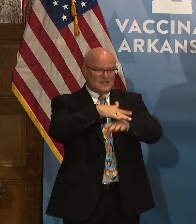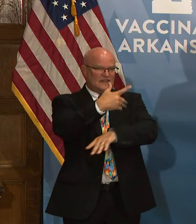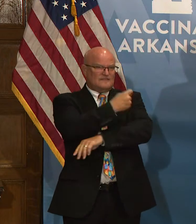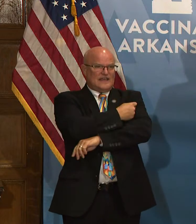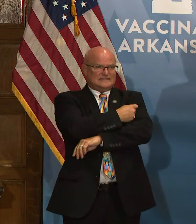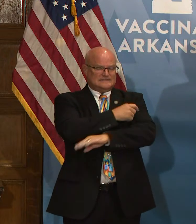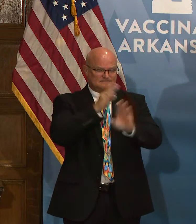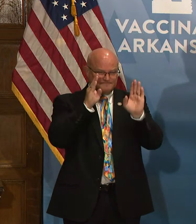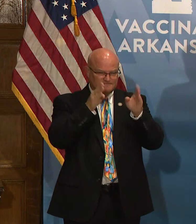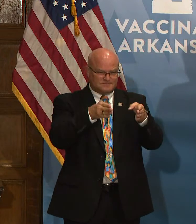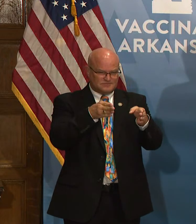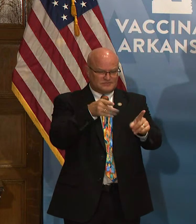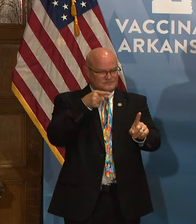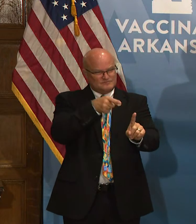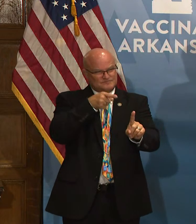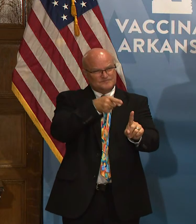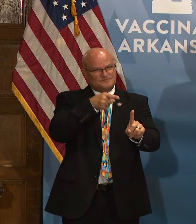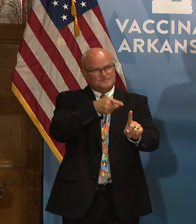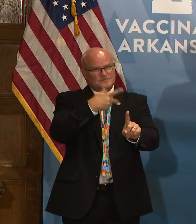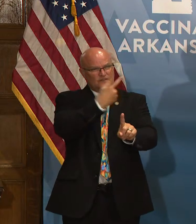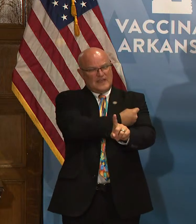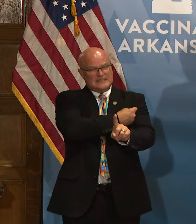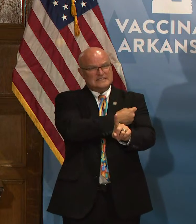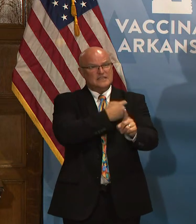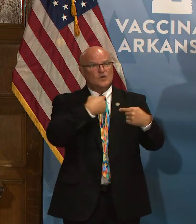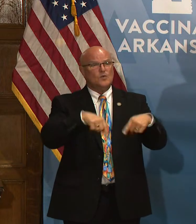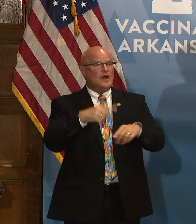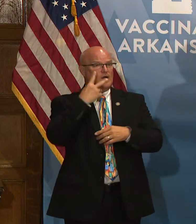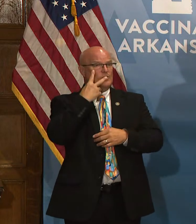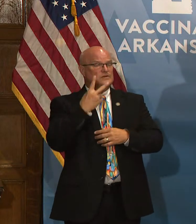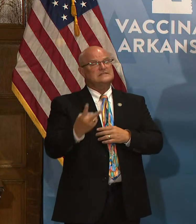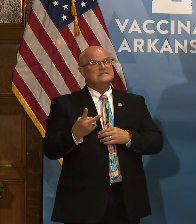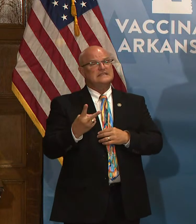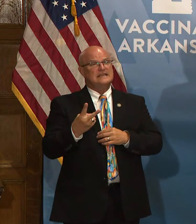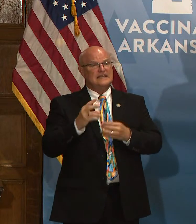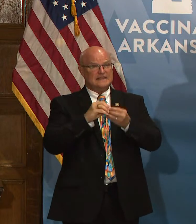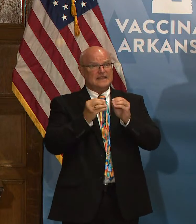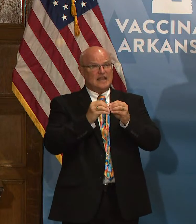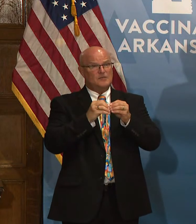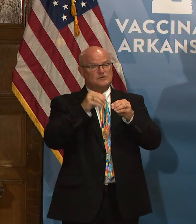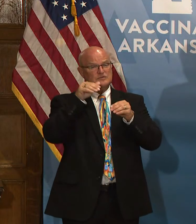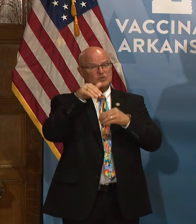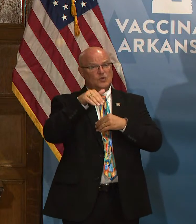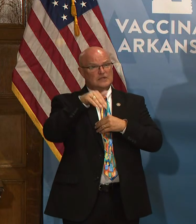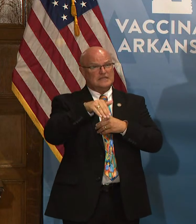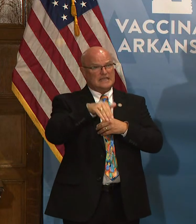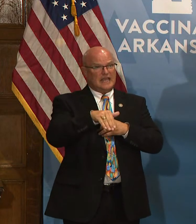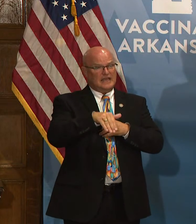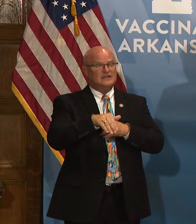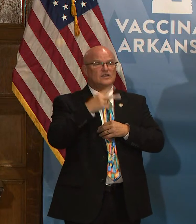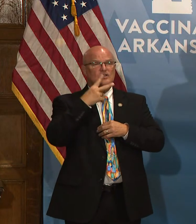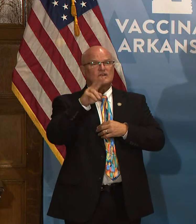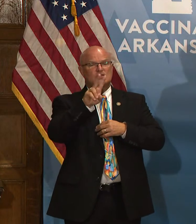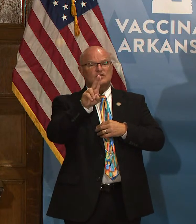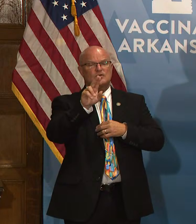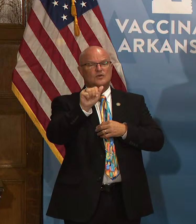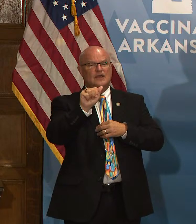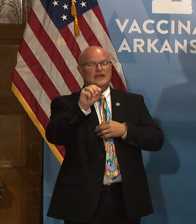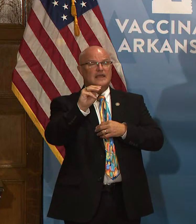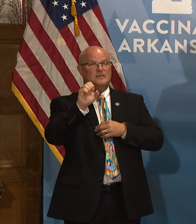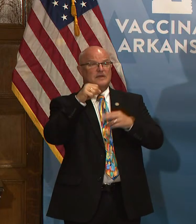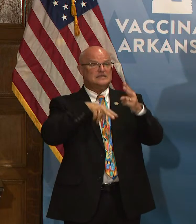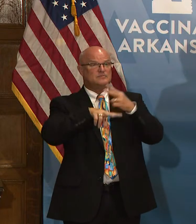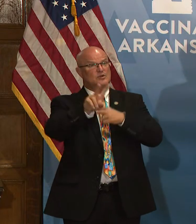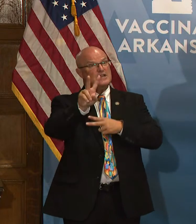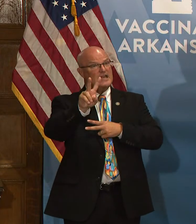vaccines, because while we're seeing us going down, if you look at the UAMS projections